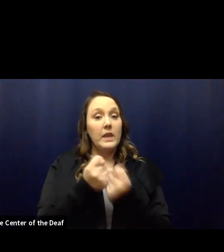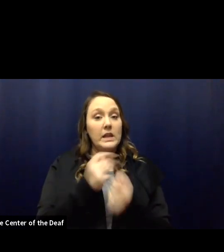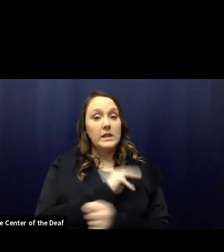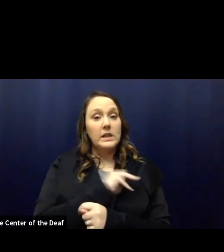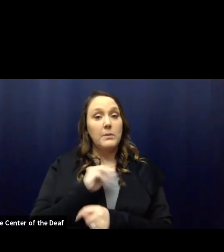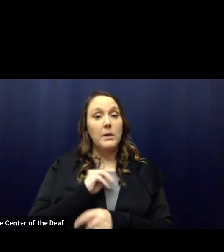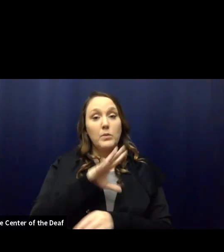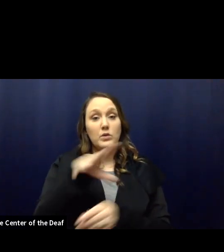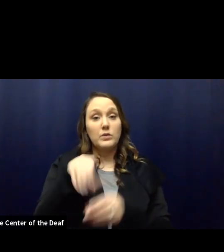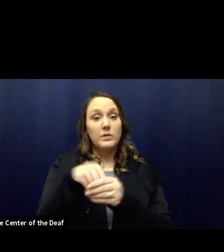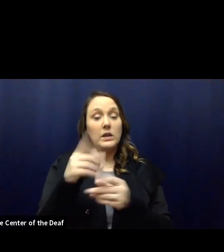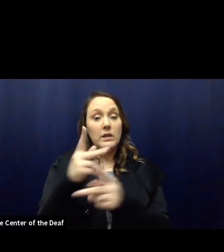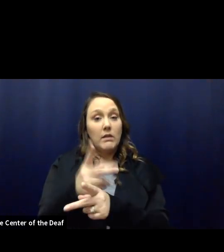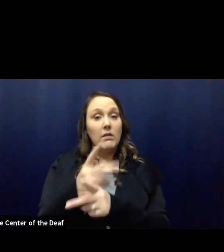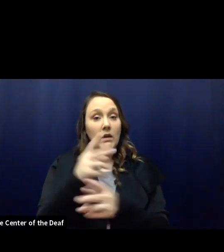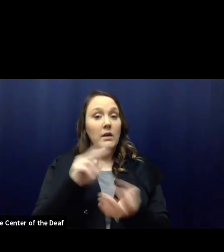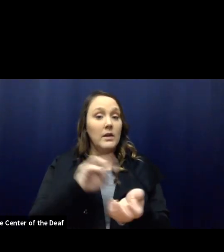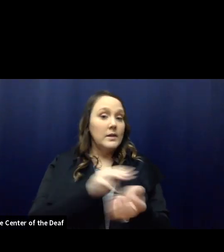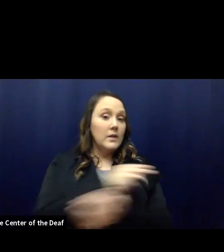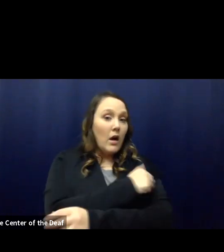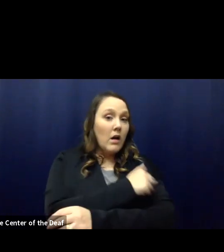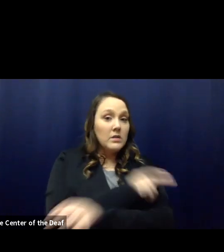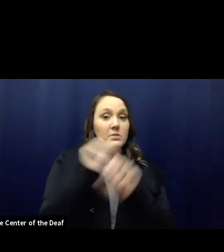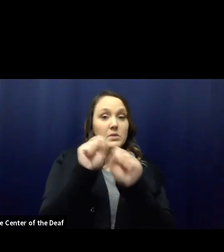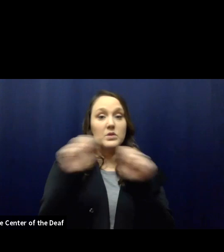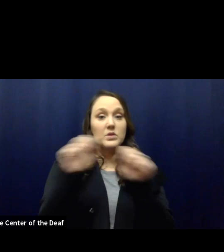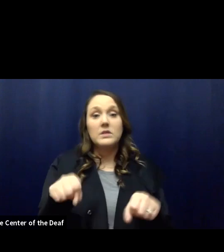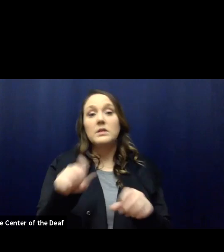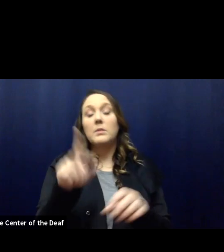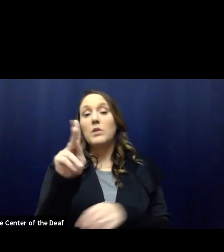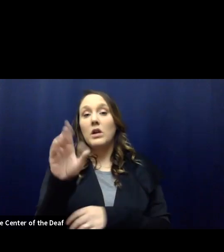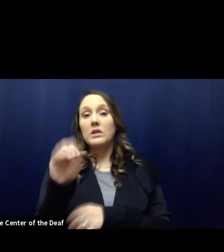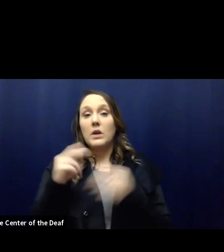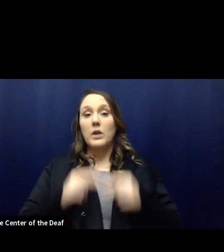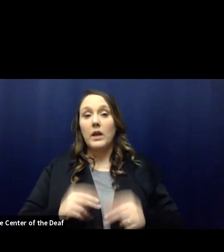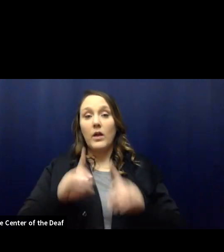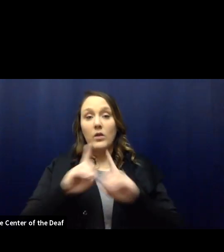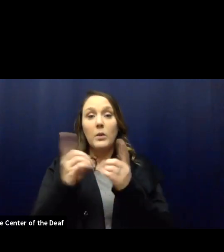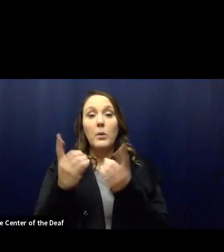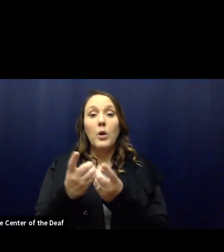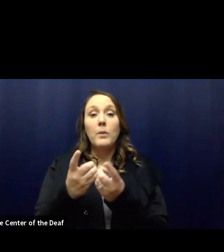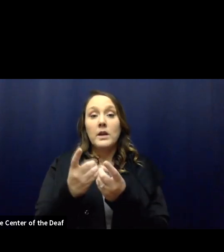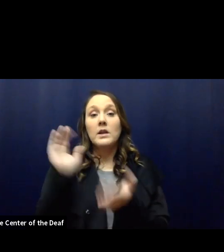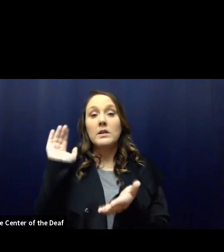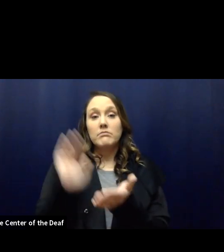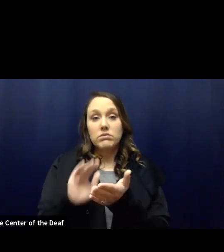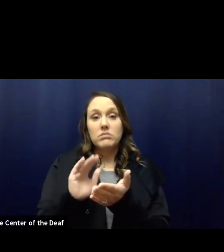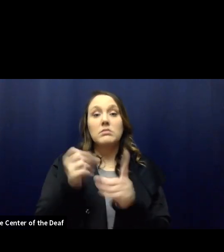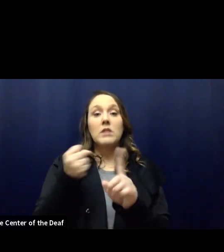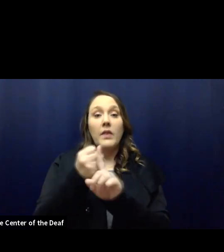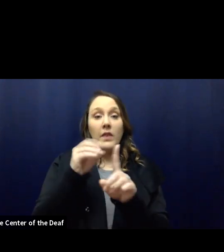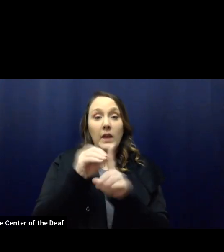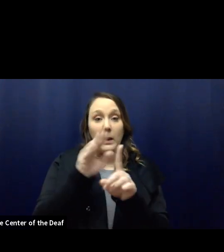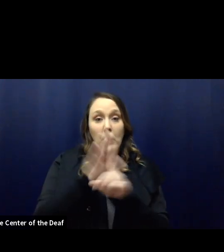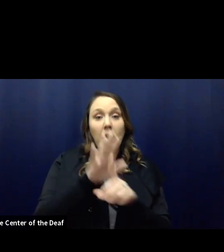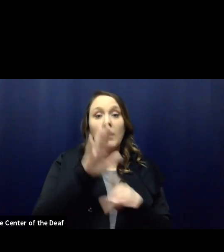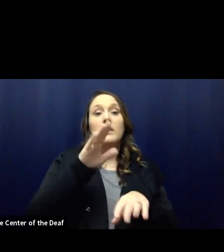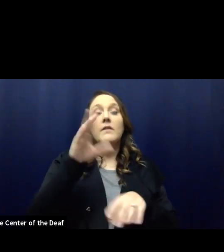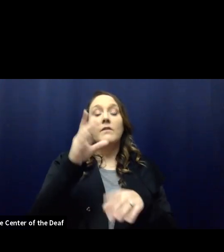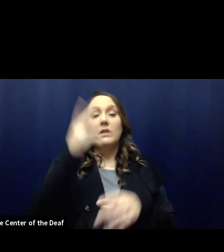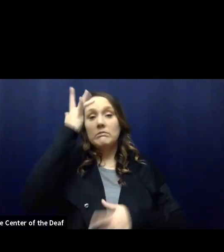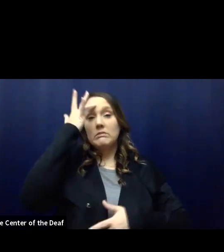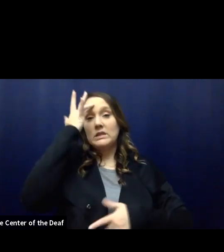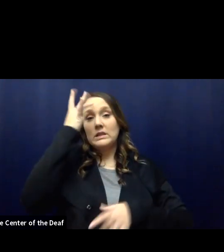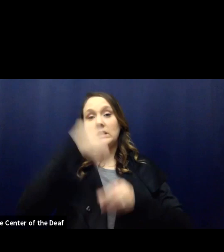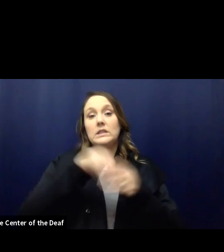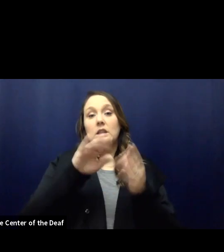healthcare systems and our collaboration with the Knox County Health Department has mitigated the impact of the disease in our community, despite the upward